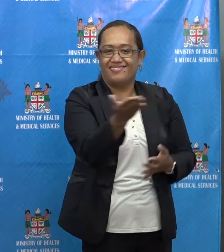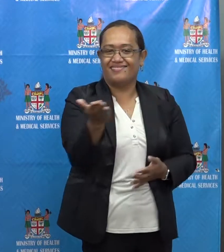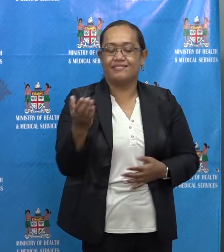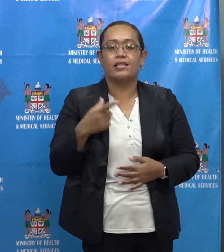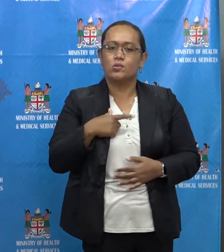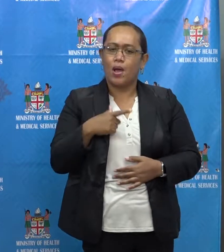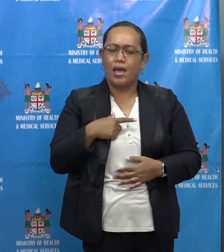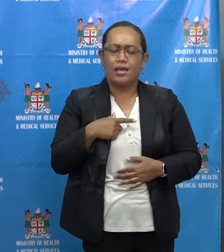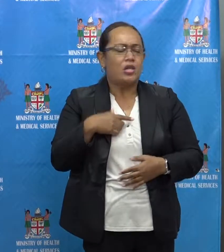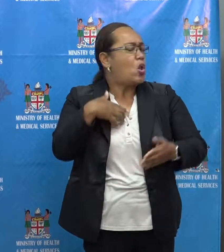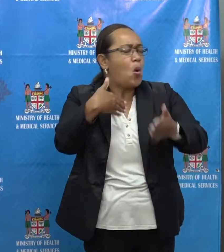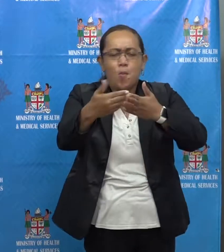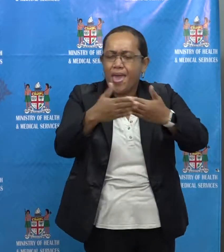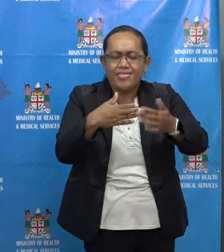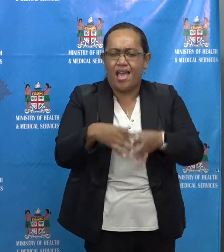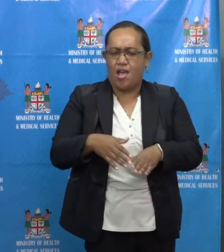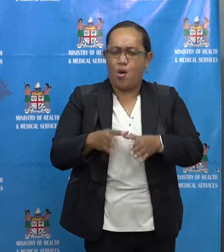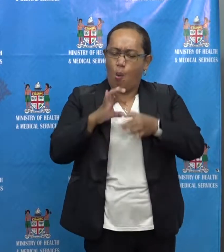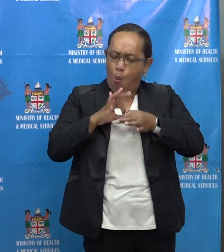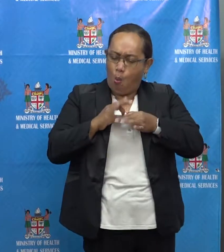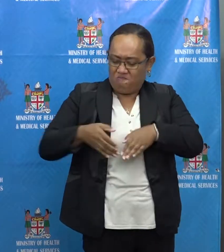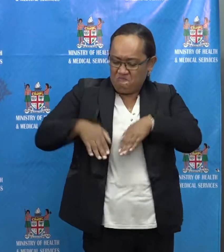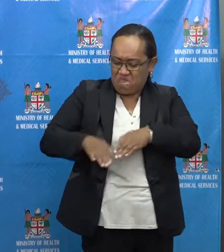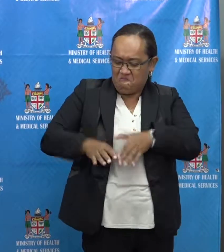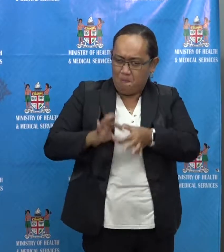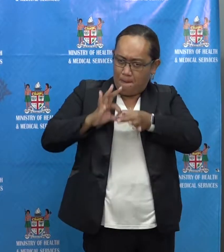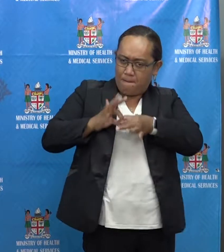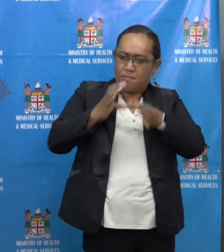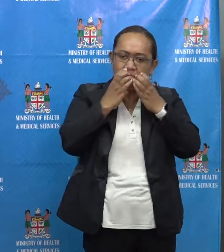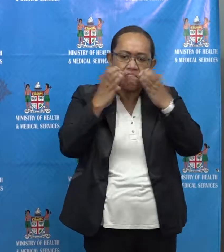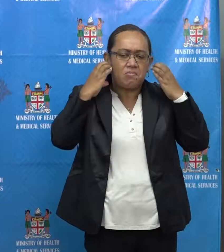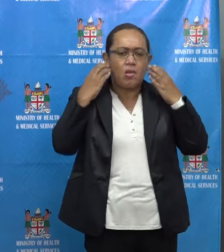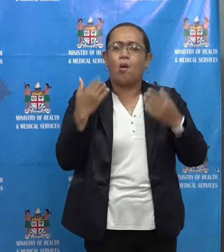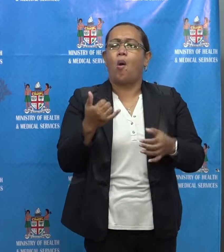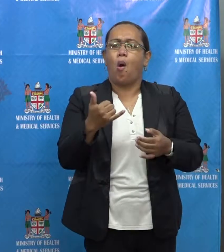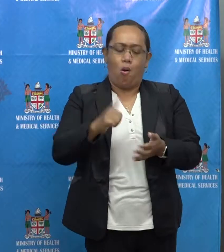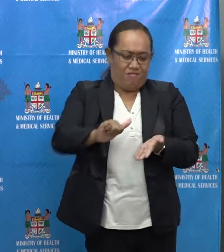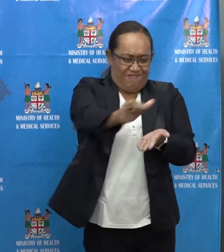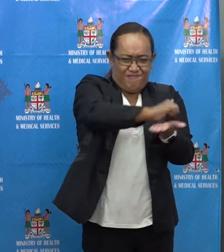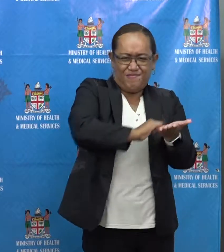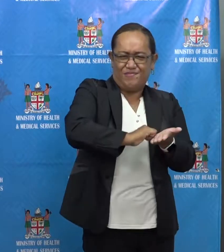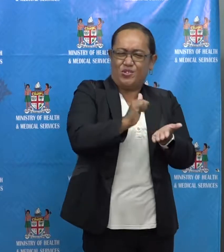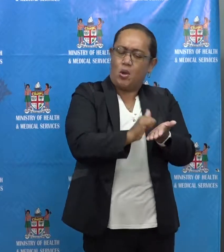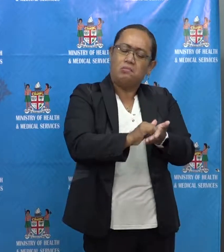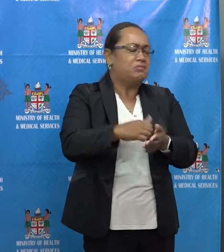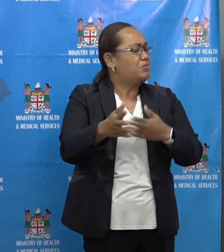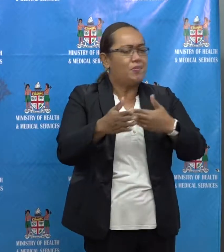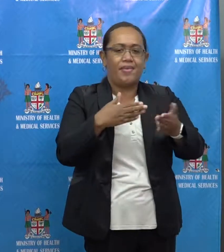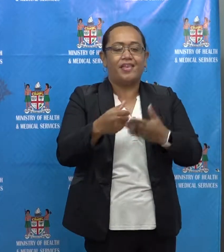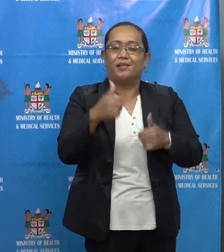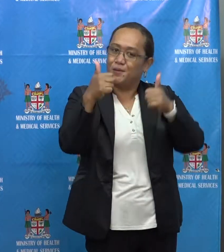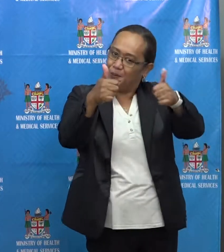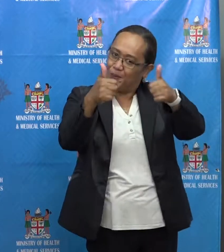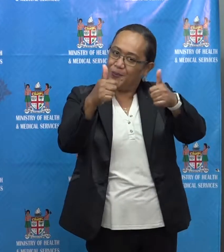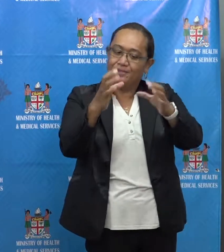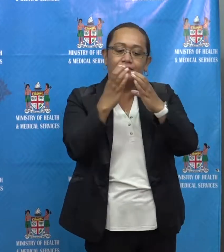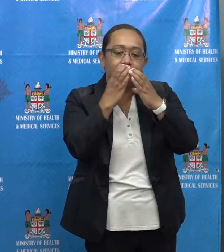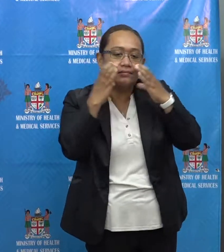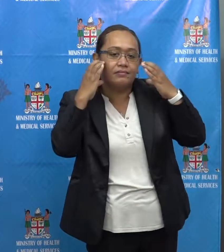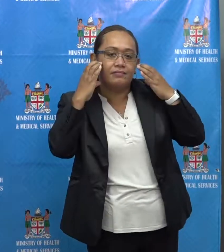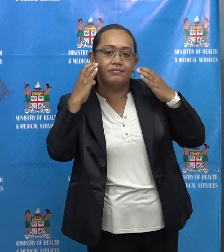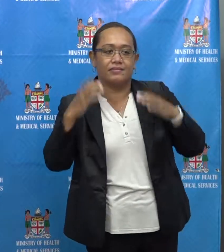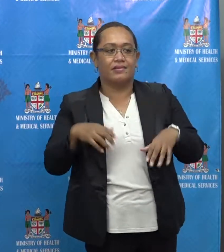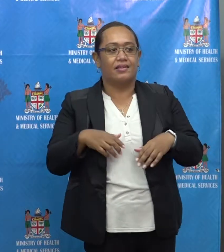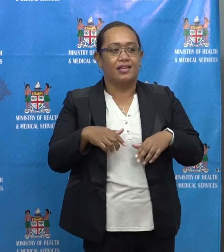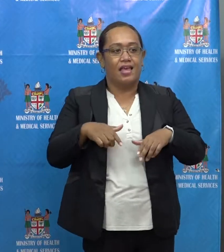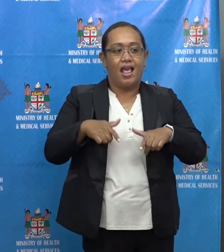Homemade or store-bought wearing masks lets our doctors, nurses, lab technicians, and